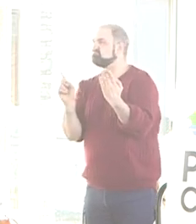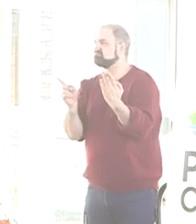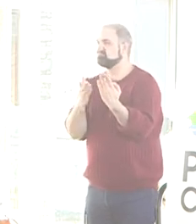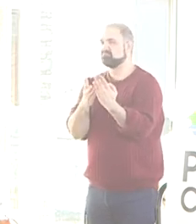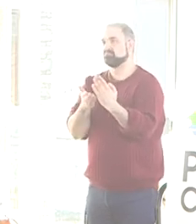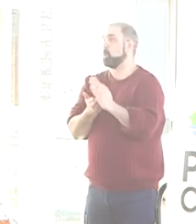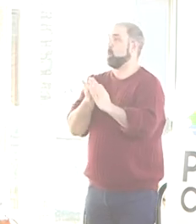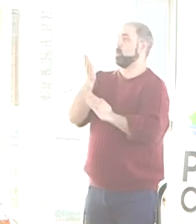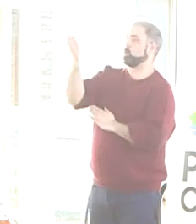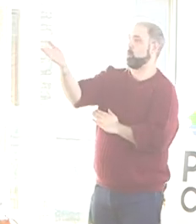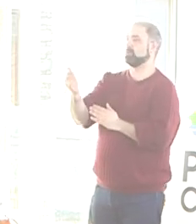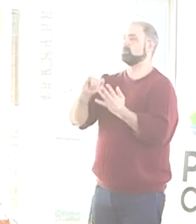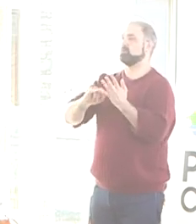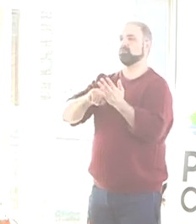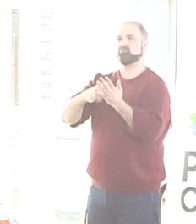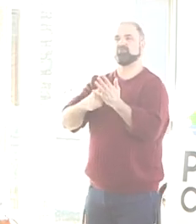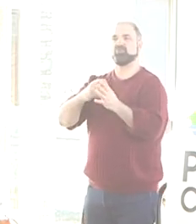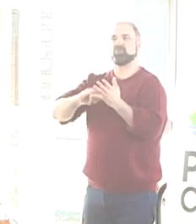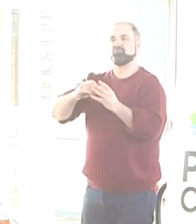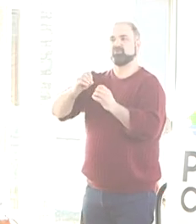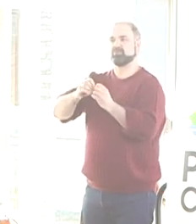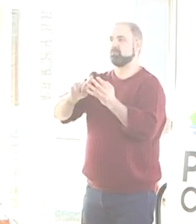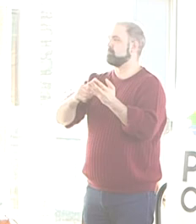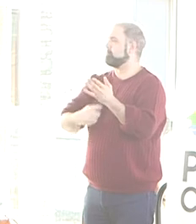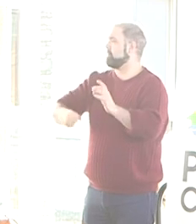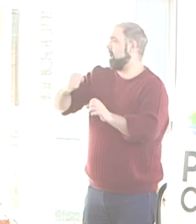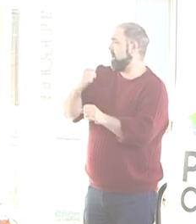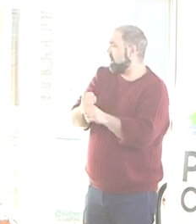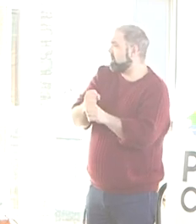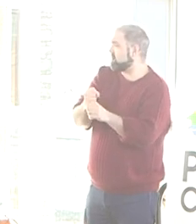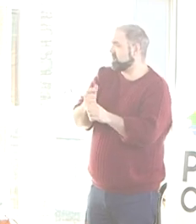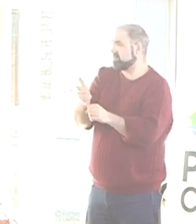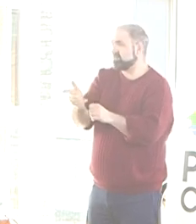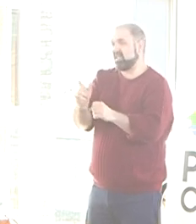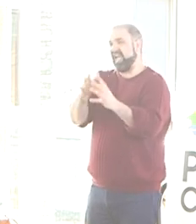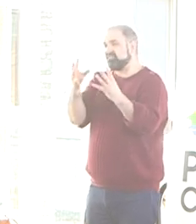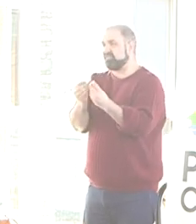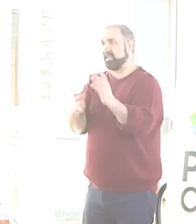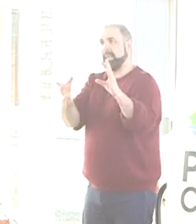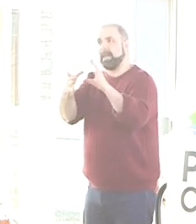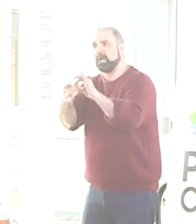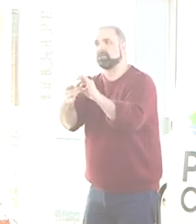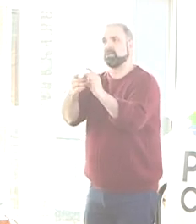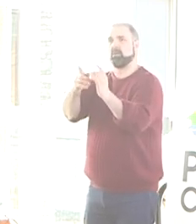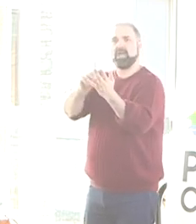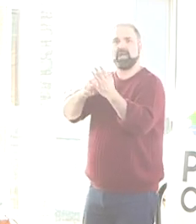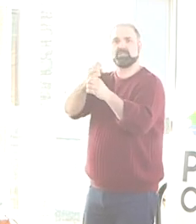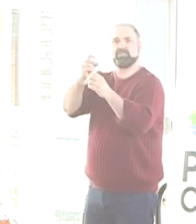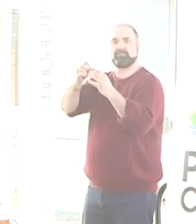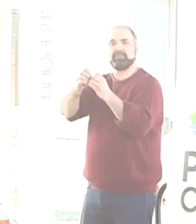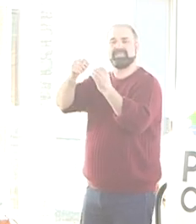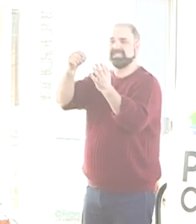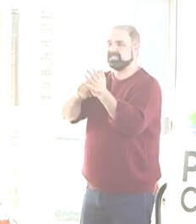going to Strasbourg, not just your case, but also all the other ones that were to do with LGBT rights, including a